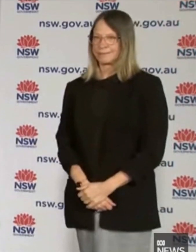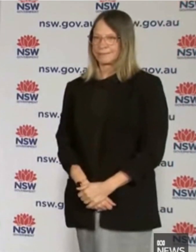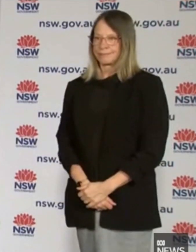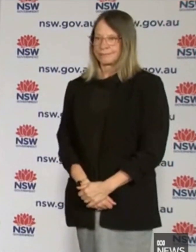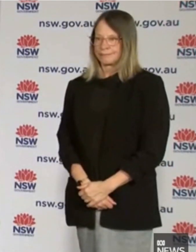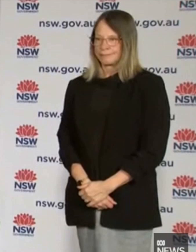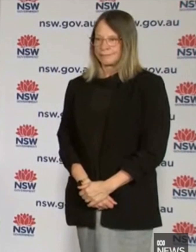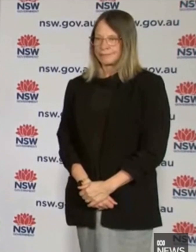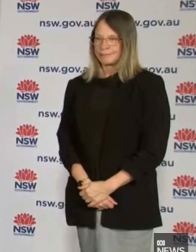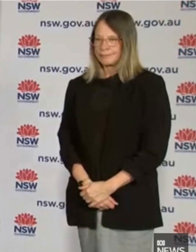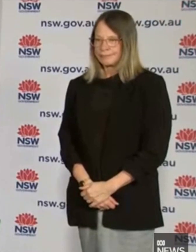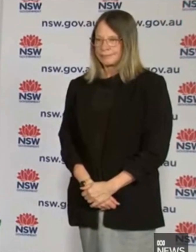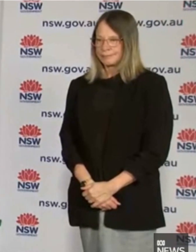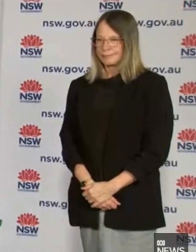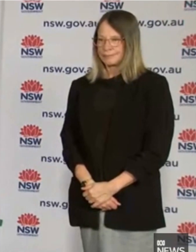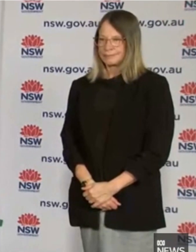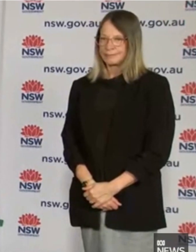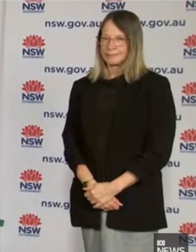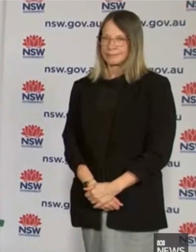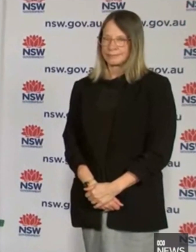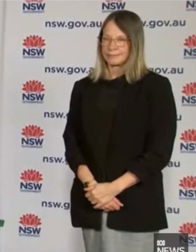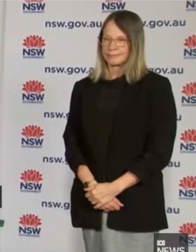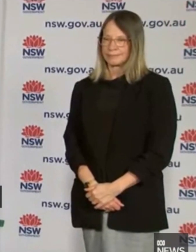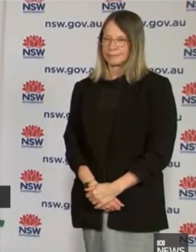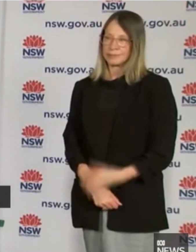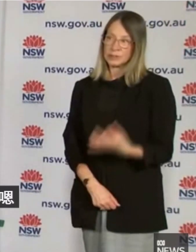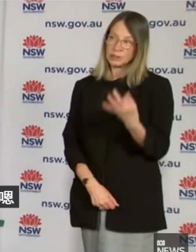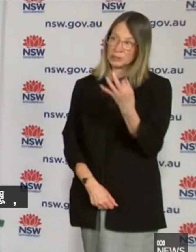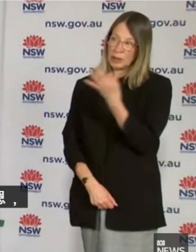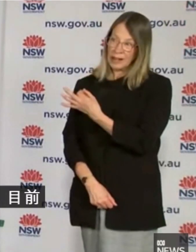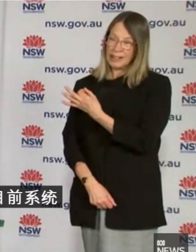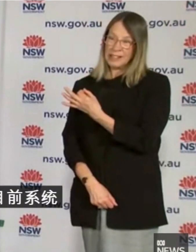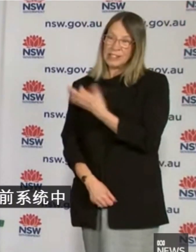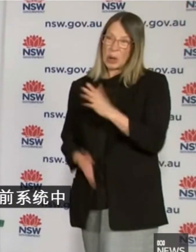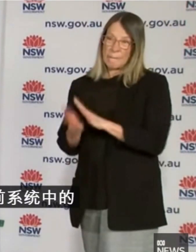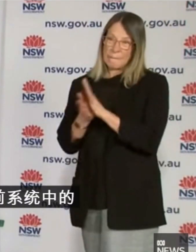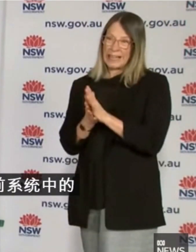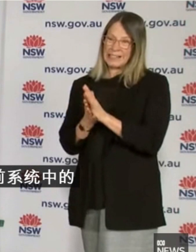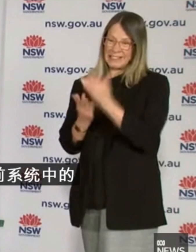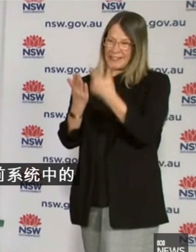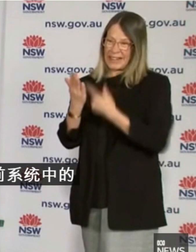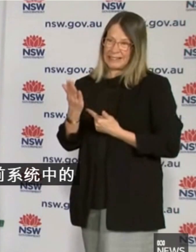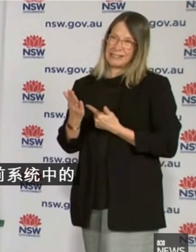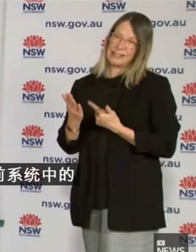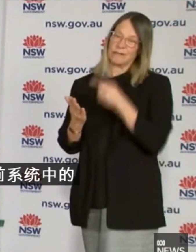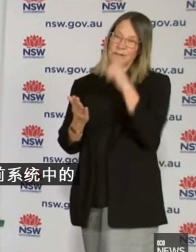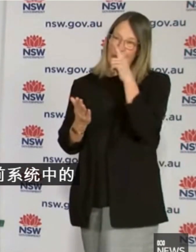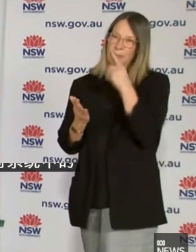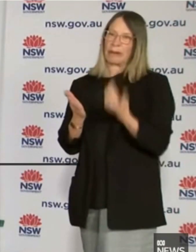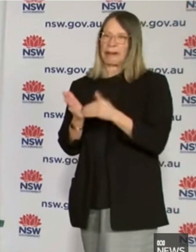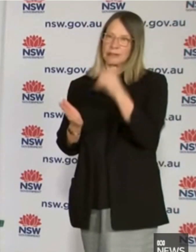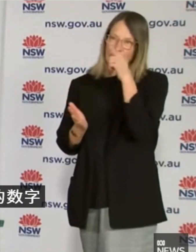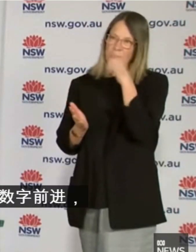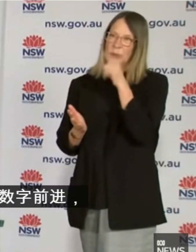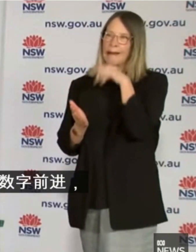one more, sorry, Dr. Gale. Well, with the call-up of retirees and etc., where are the pinch points in the system currently? So we